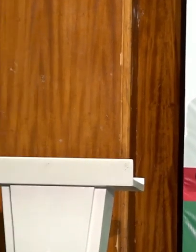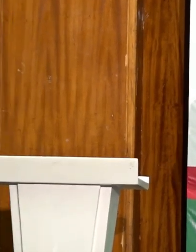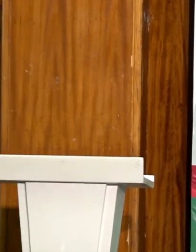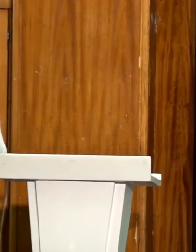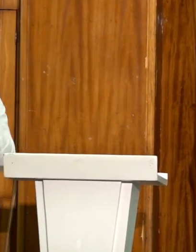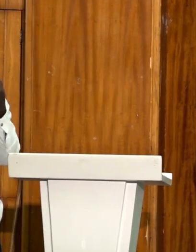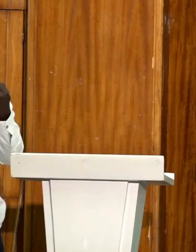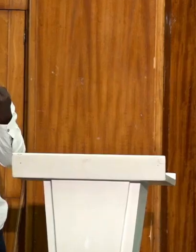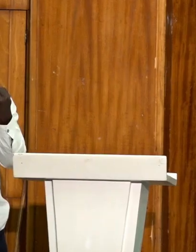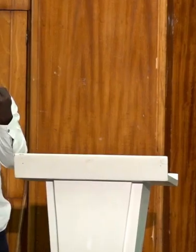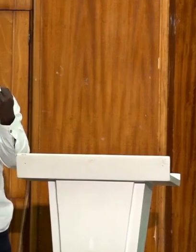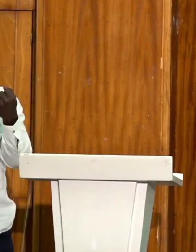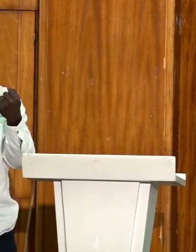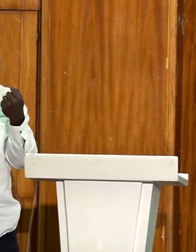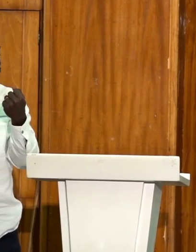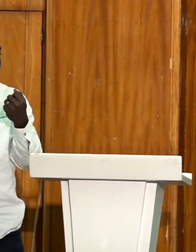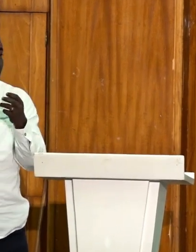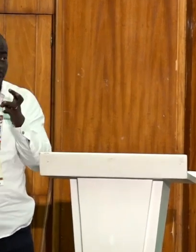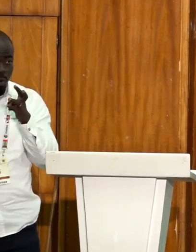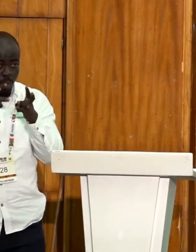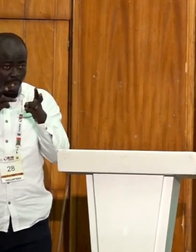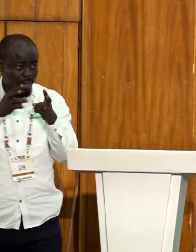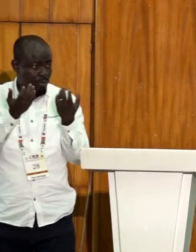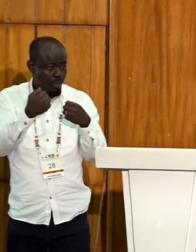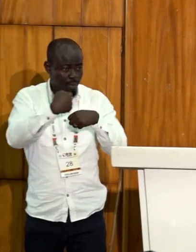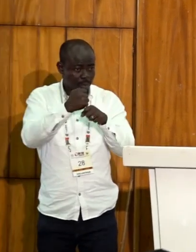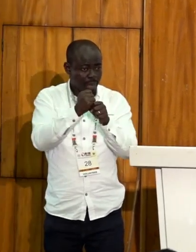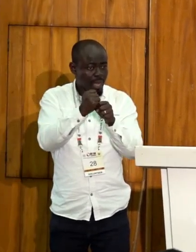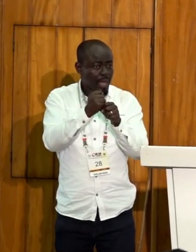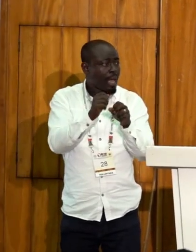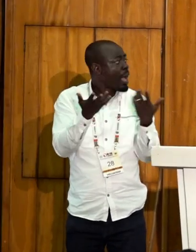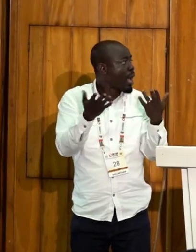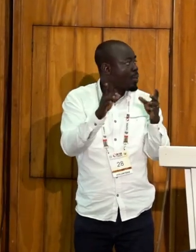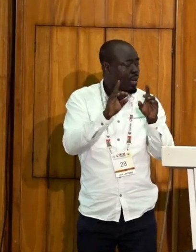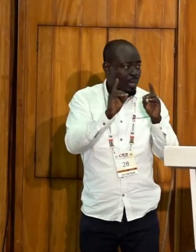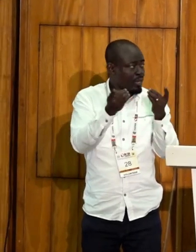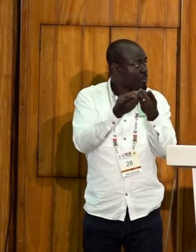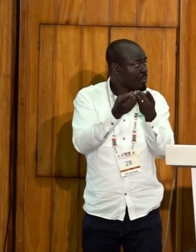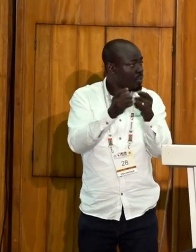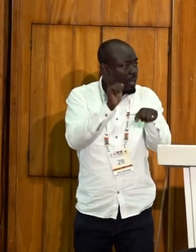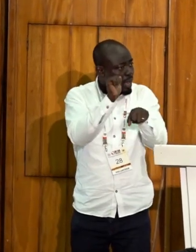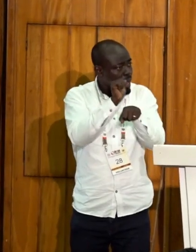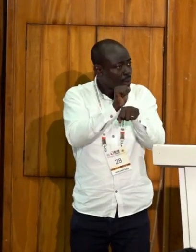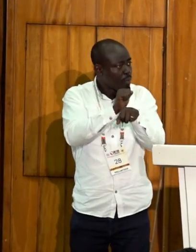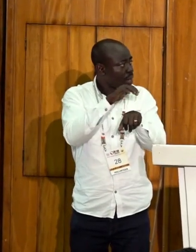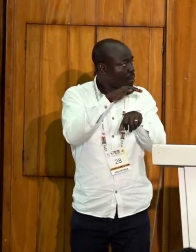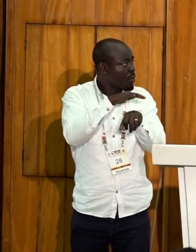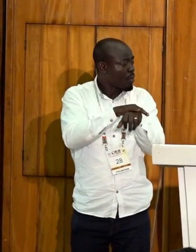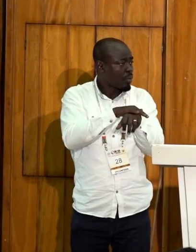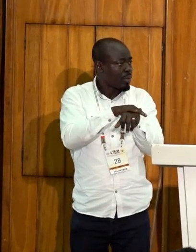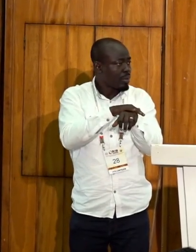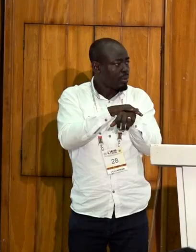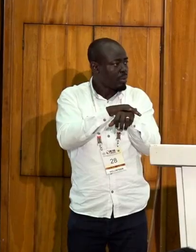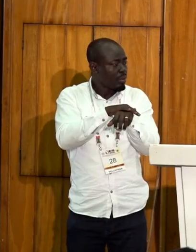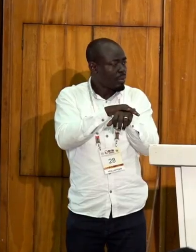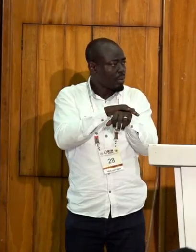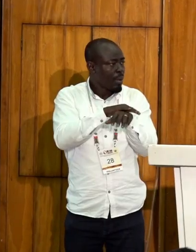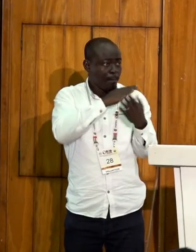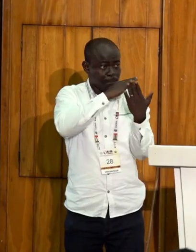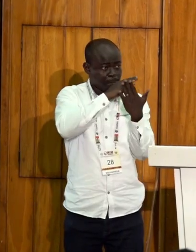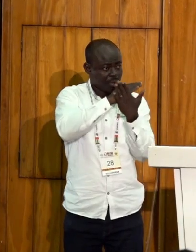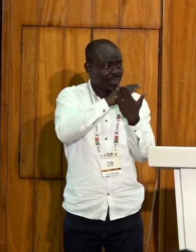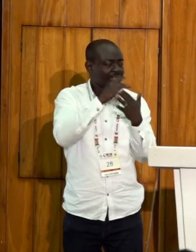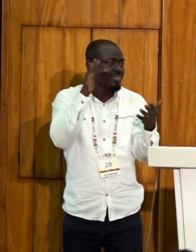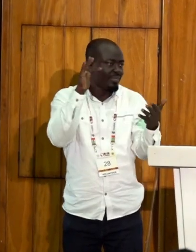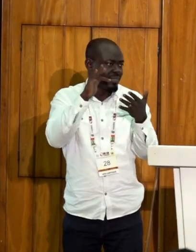formed our unit, as a gynecologist, I worked on biomedical prevention